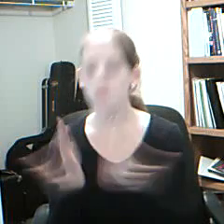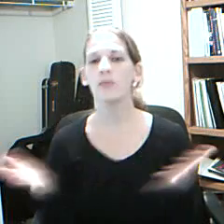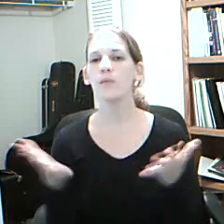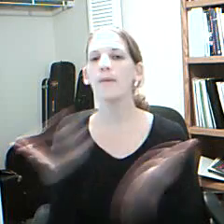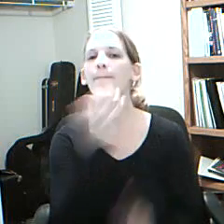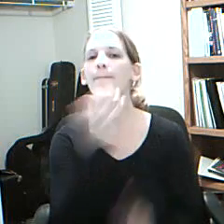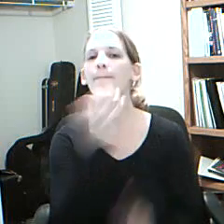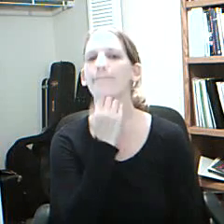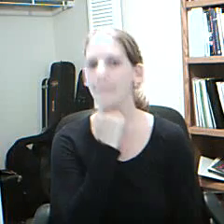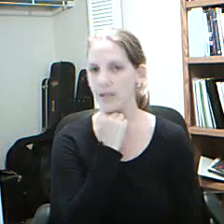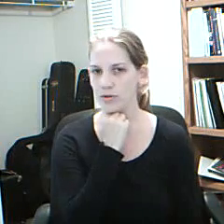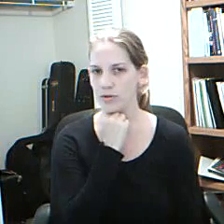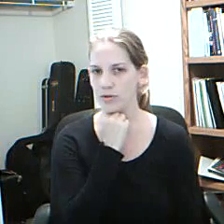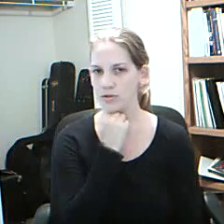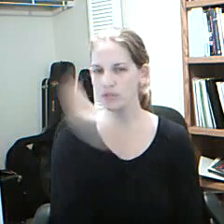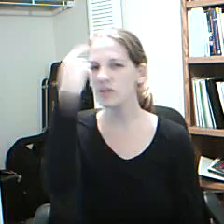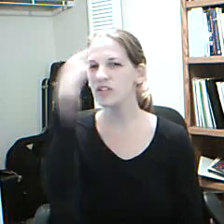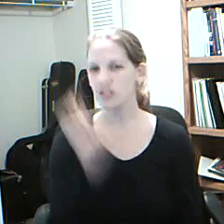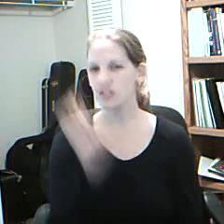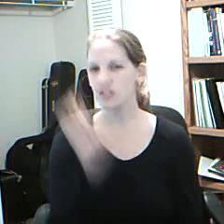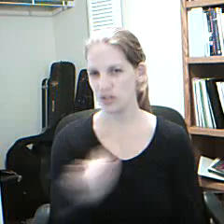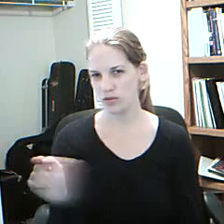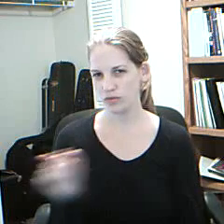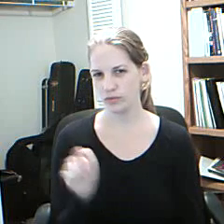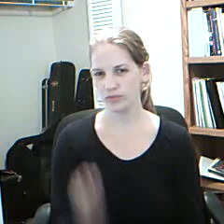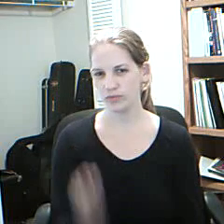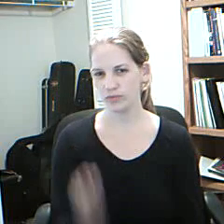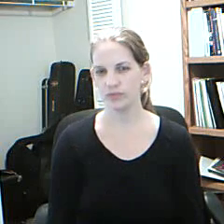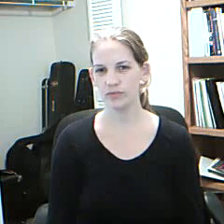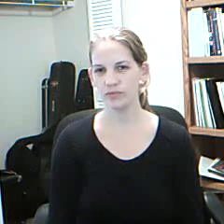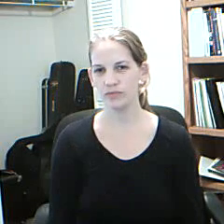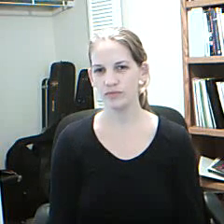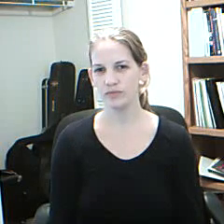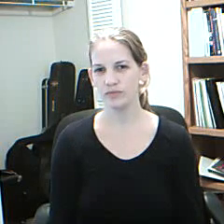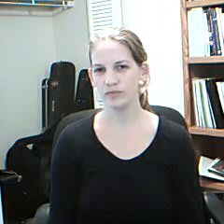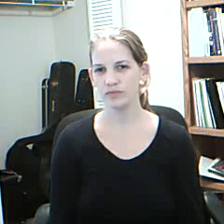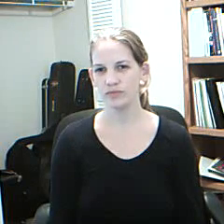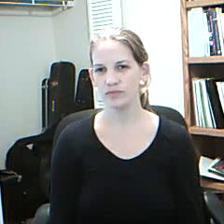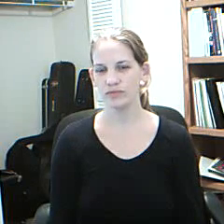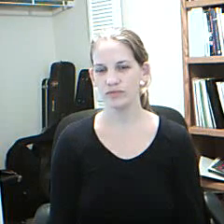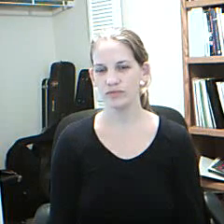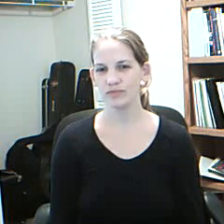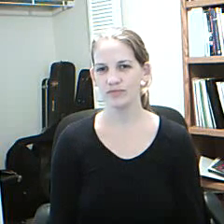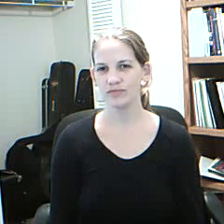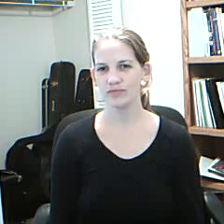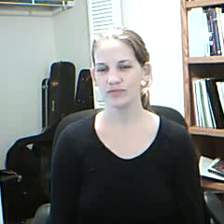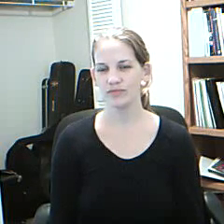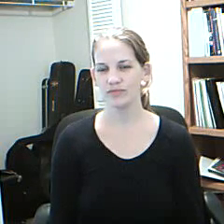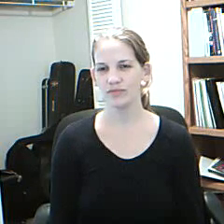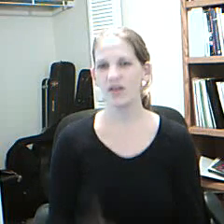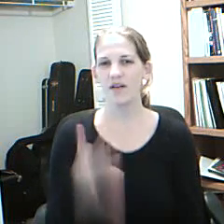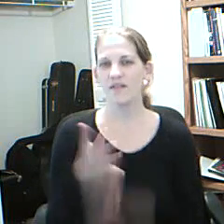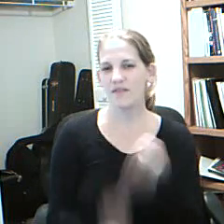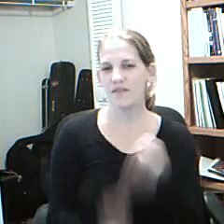you. I mean, 5, 10, 15 years down the road, what is going to make a